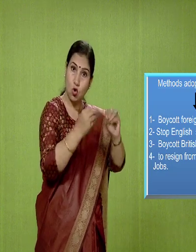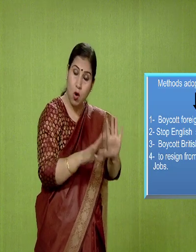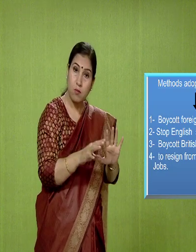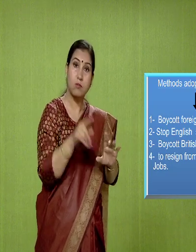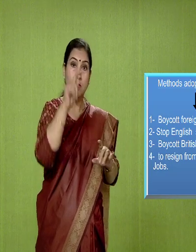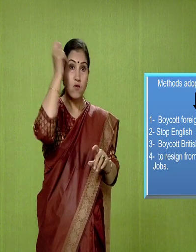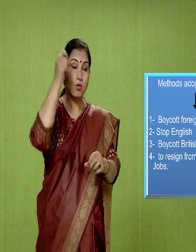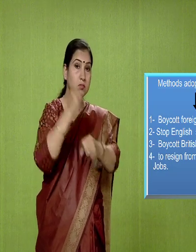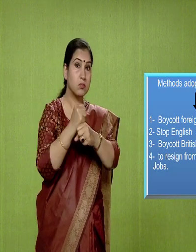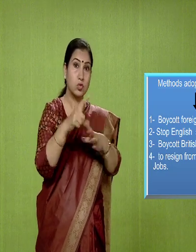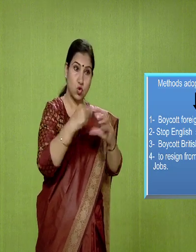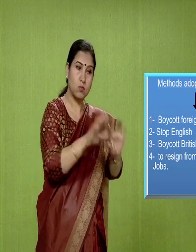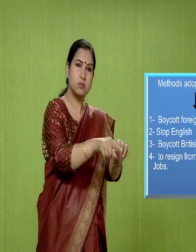services.